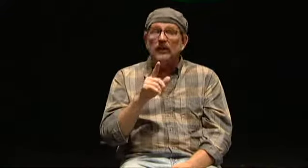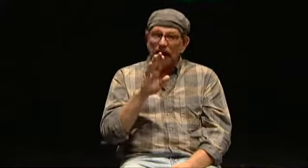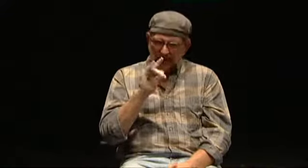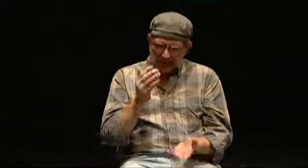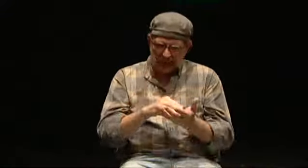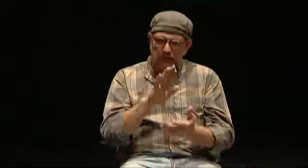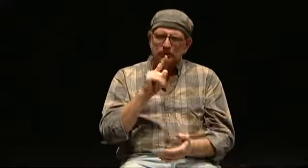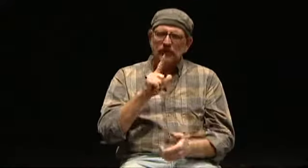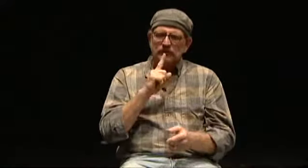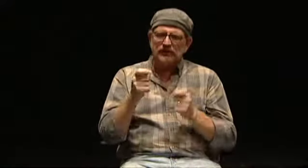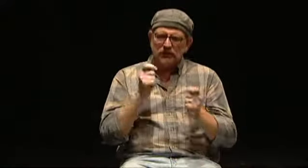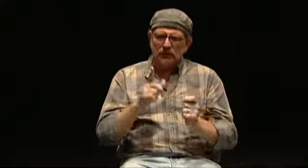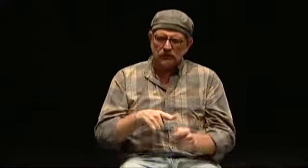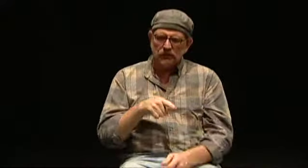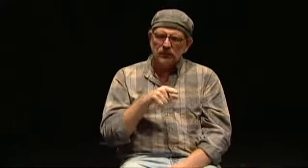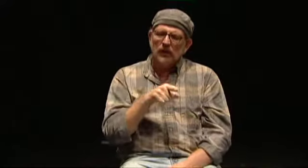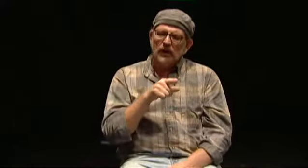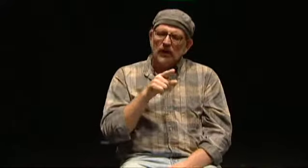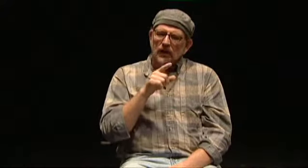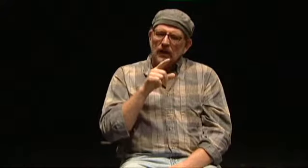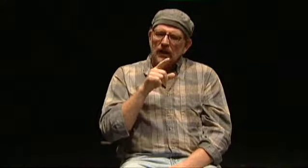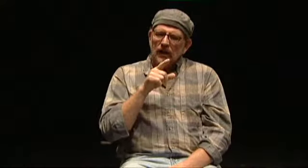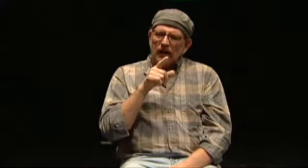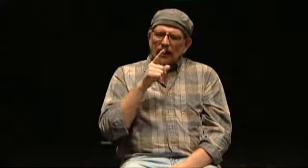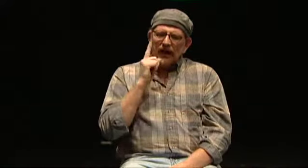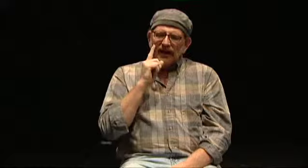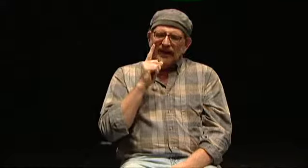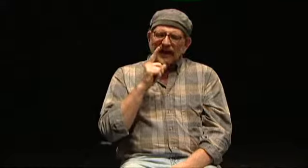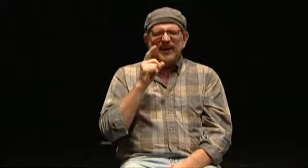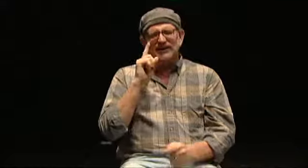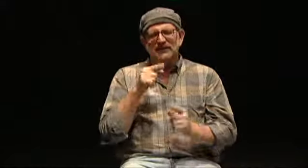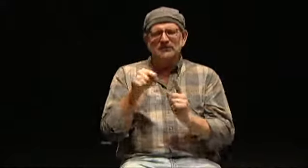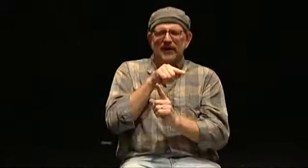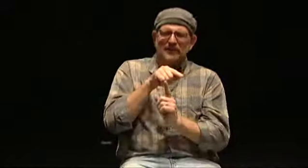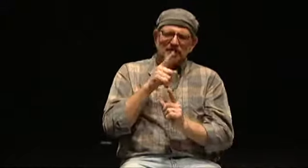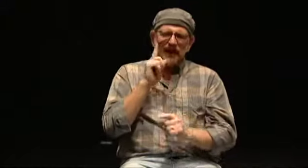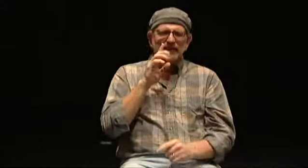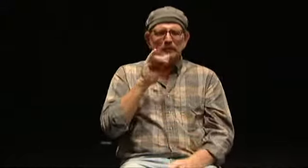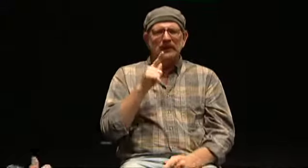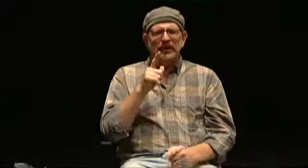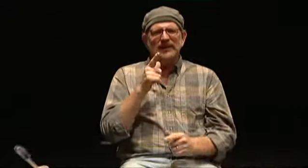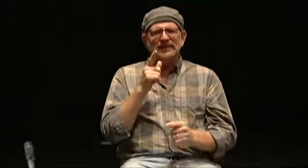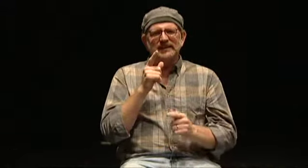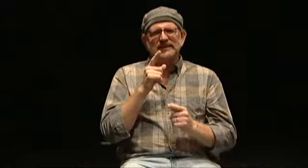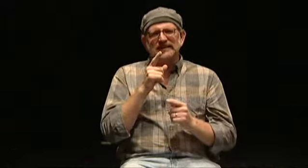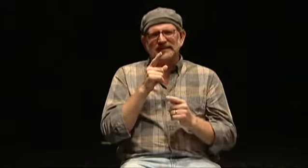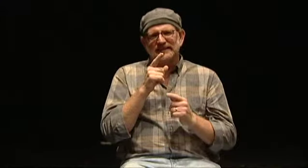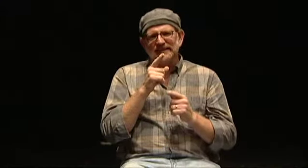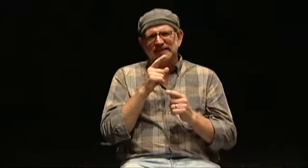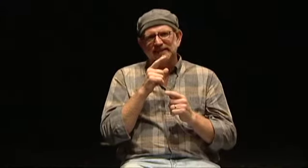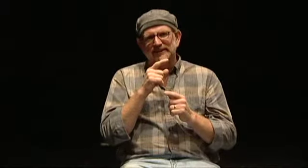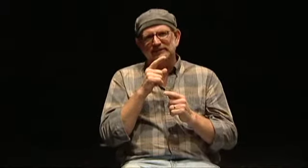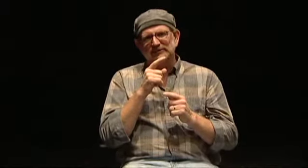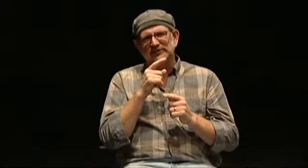So what I thought of what was brilliant of Bill, again, Bill was the director, you know, and backing